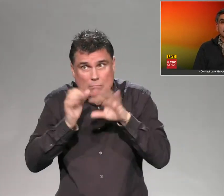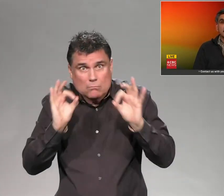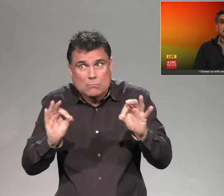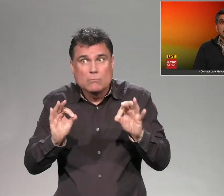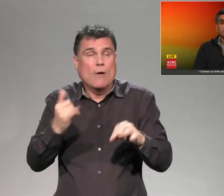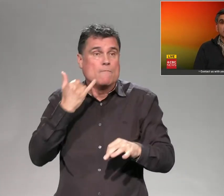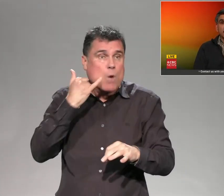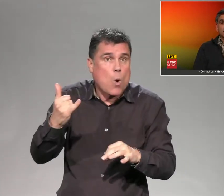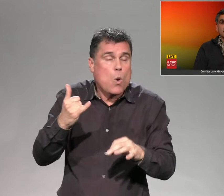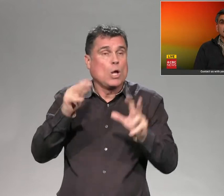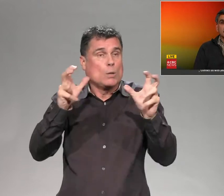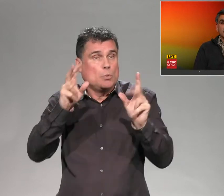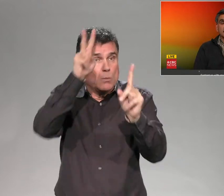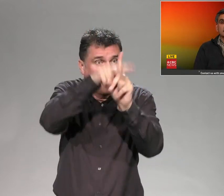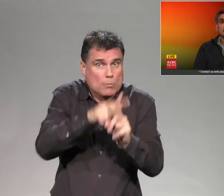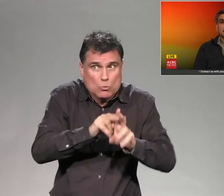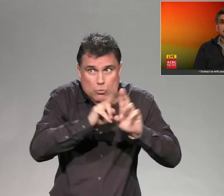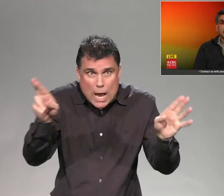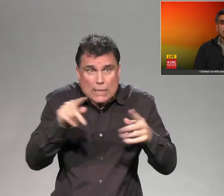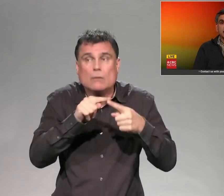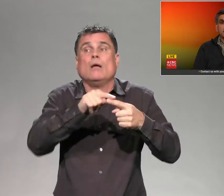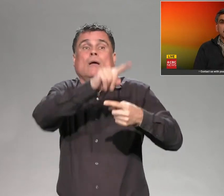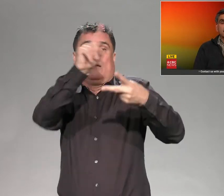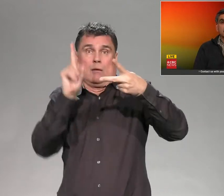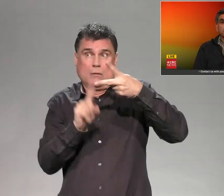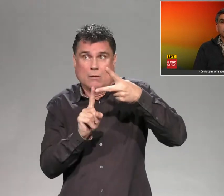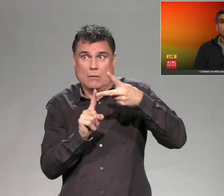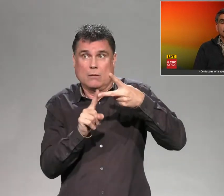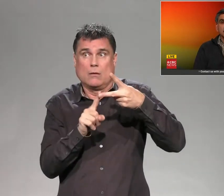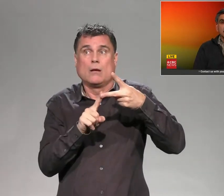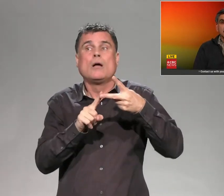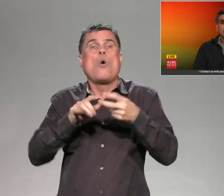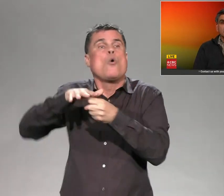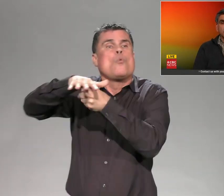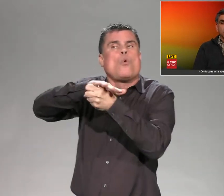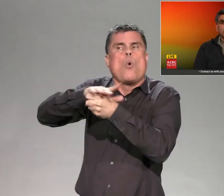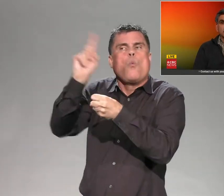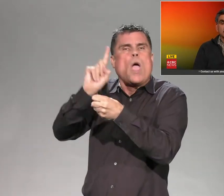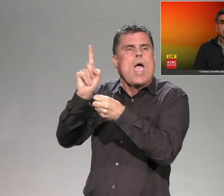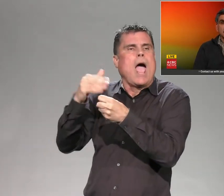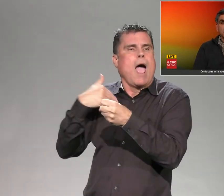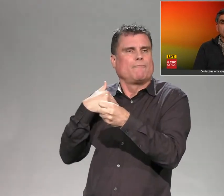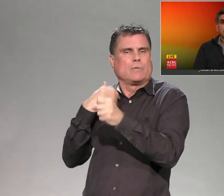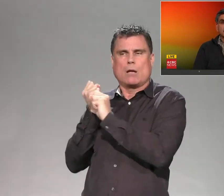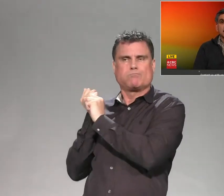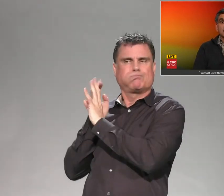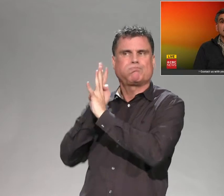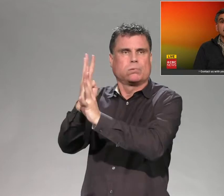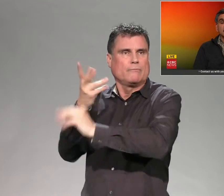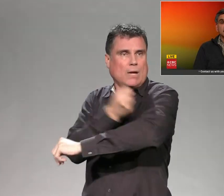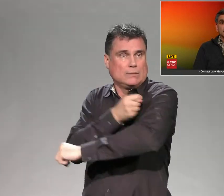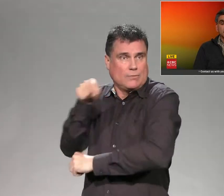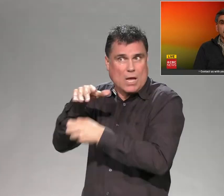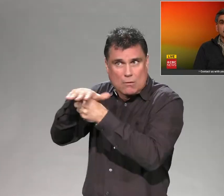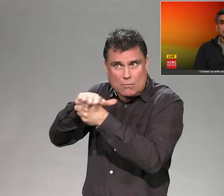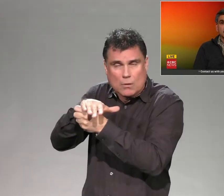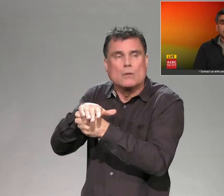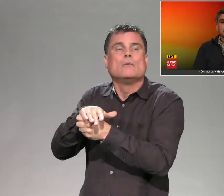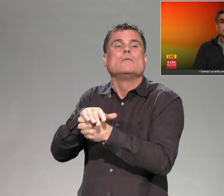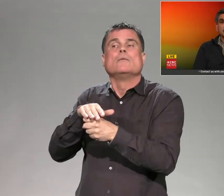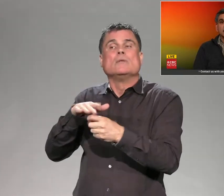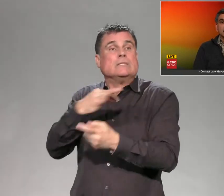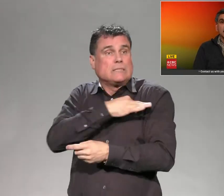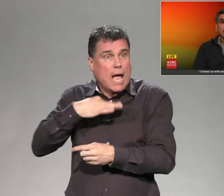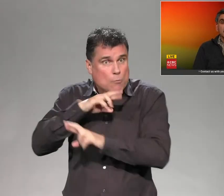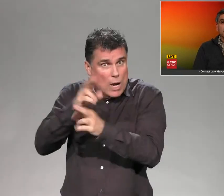The second thing is the actual vaccination centers, staffing them, having a smooth, nice process that can get people vaccinated. And third is the supply